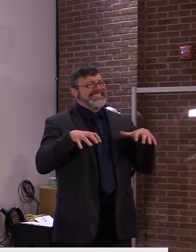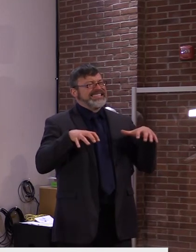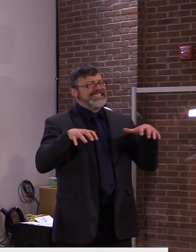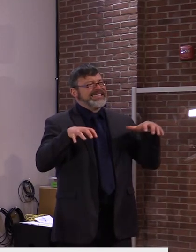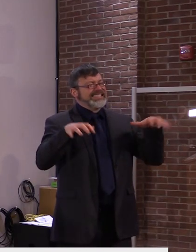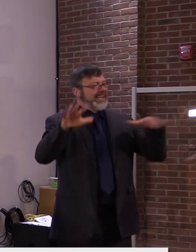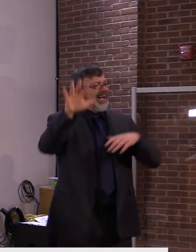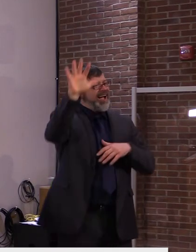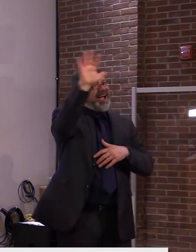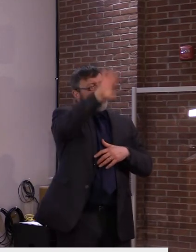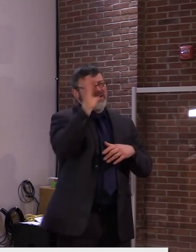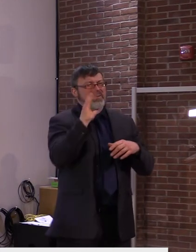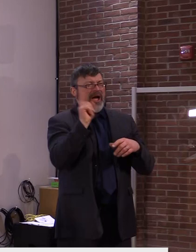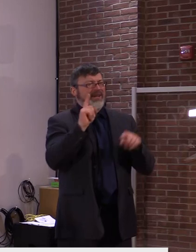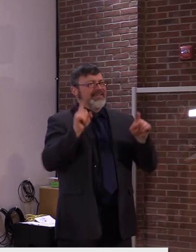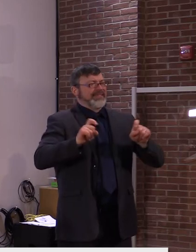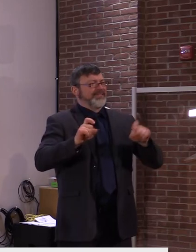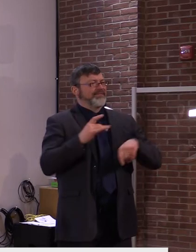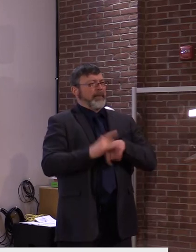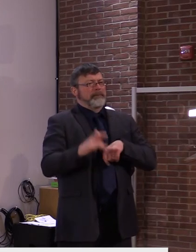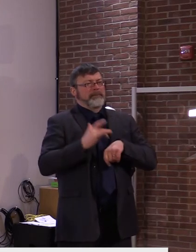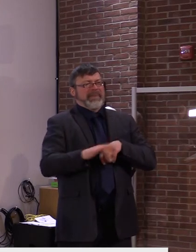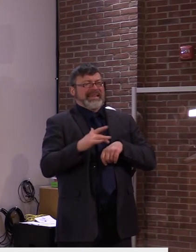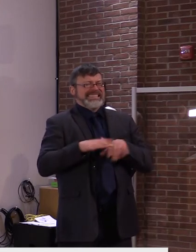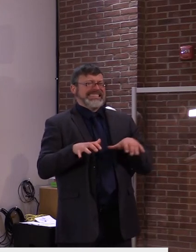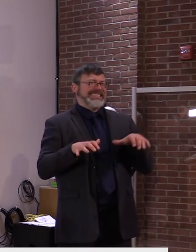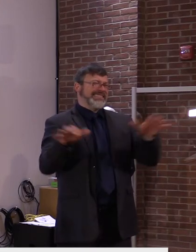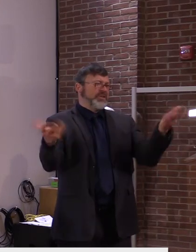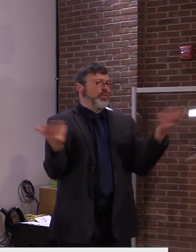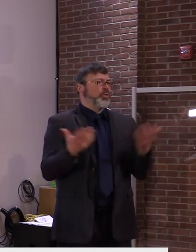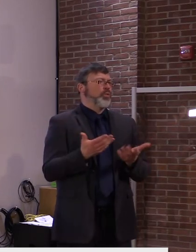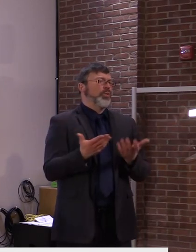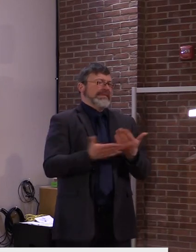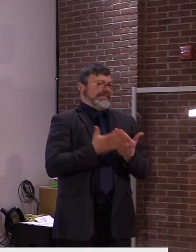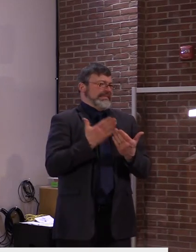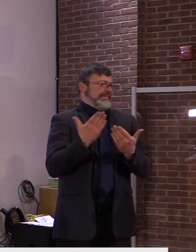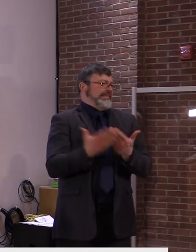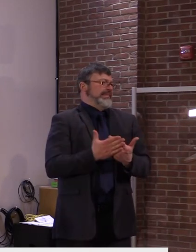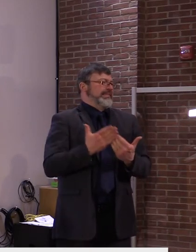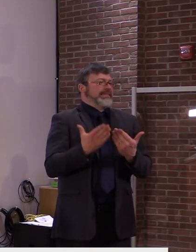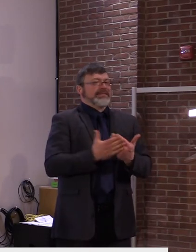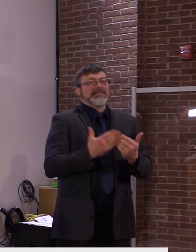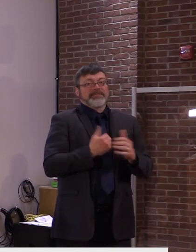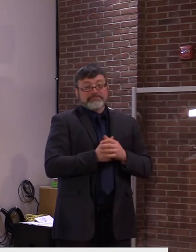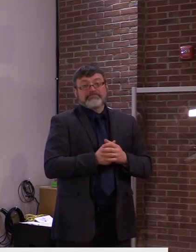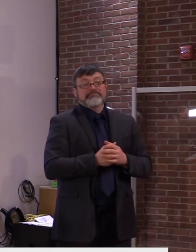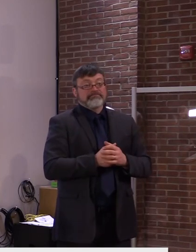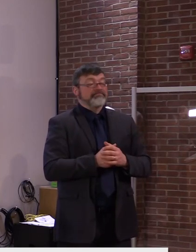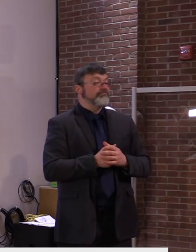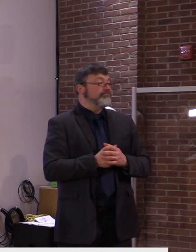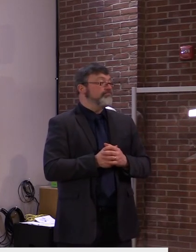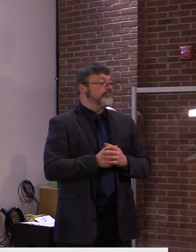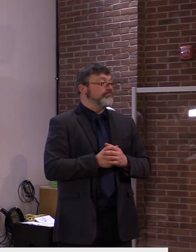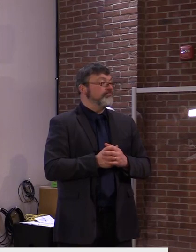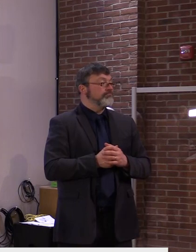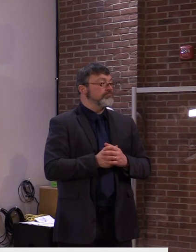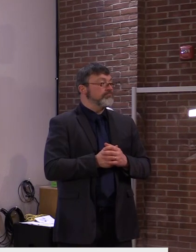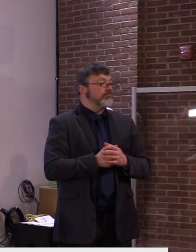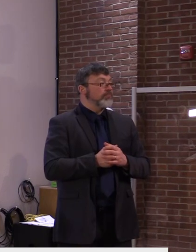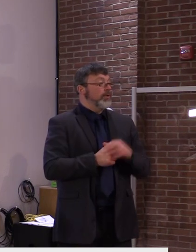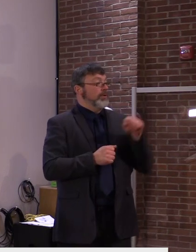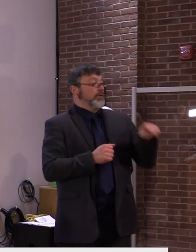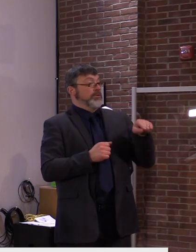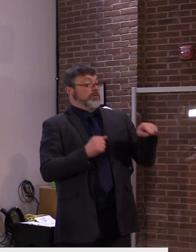Center. In Bennington County, I mentioned on Tuesday, new testing options in Manchester, and there's also testing opening